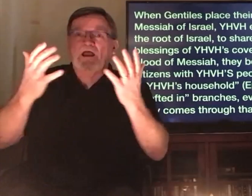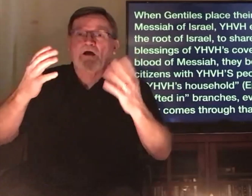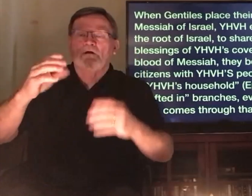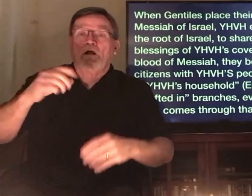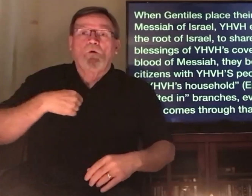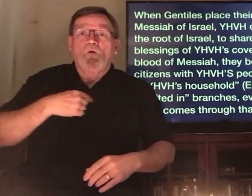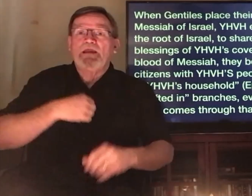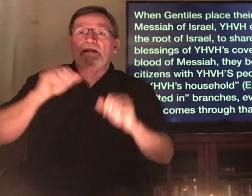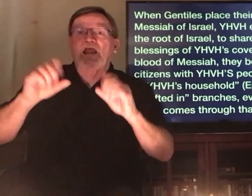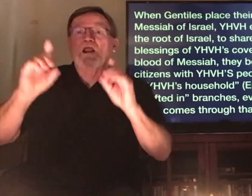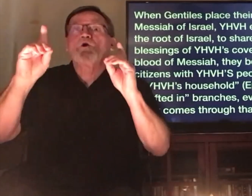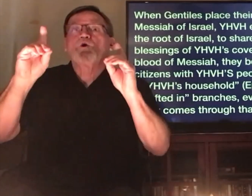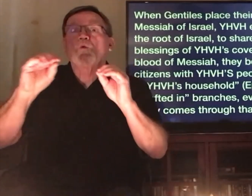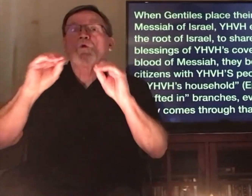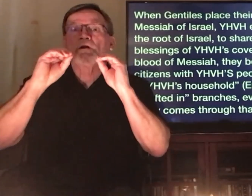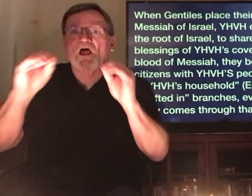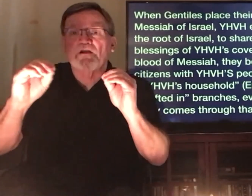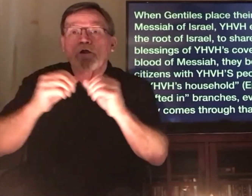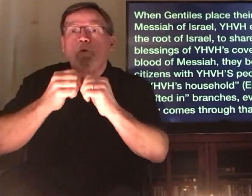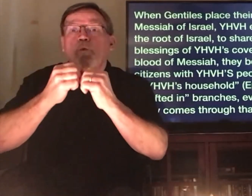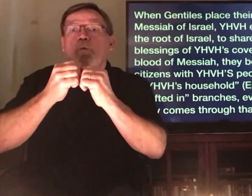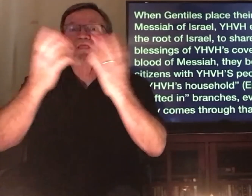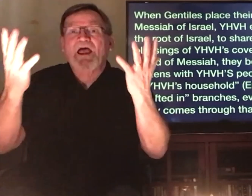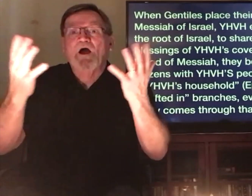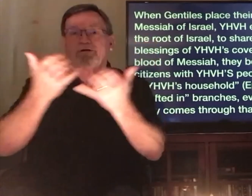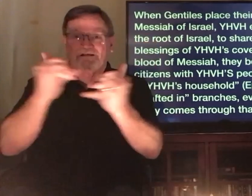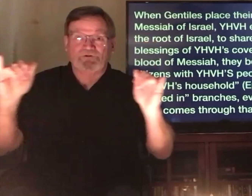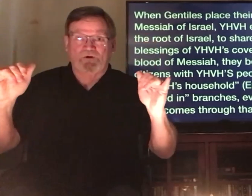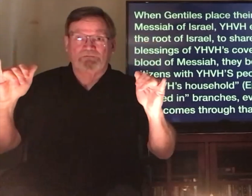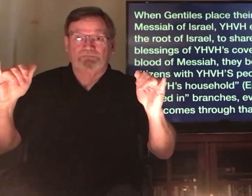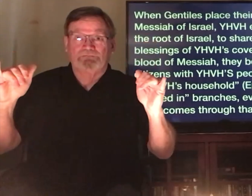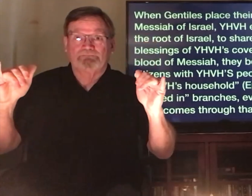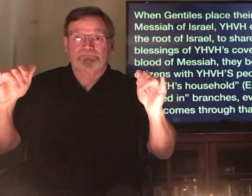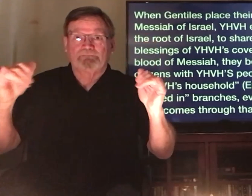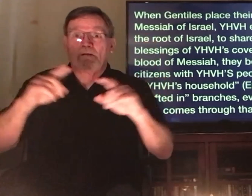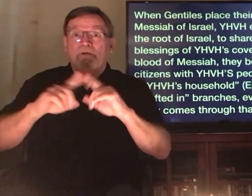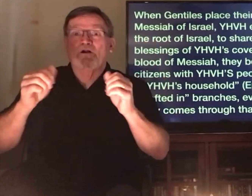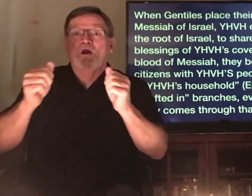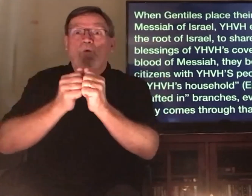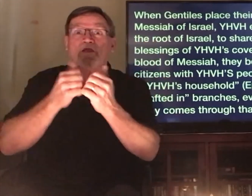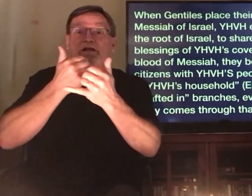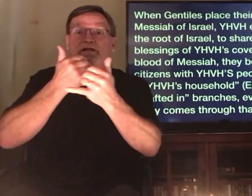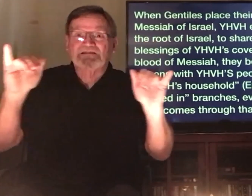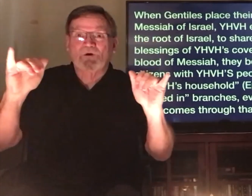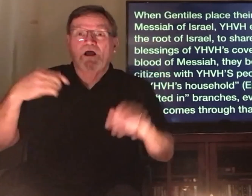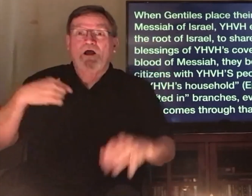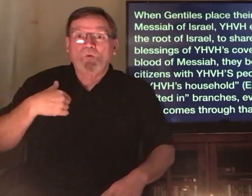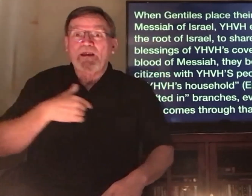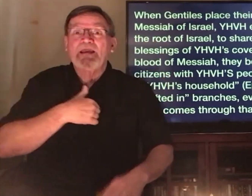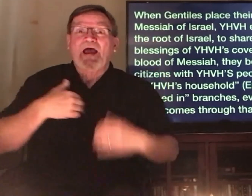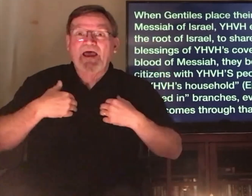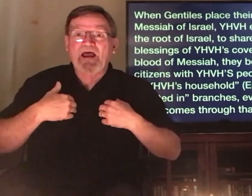citizenship of Israel. Before, not included. They strangers to the